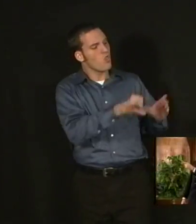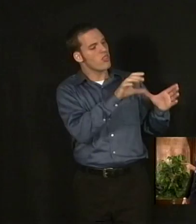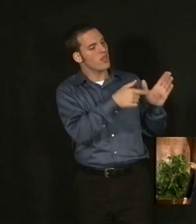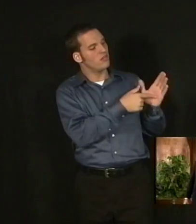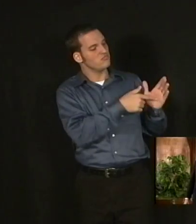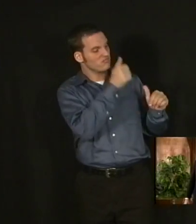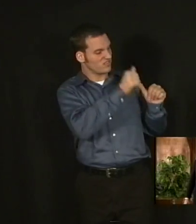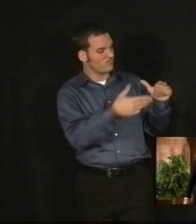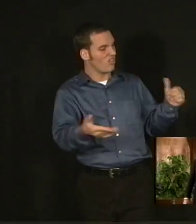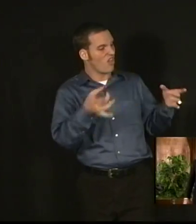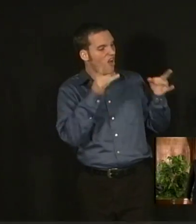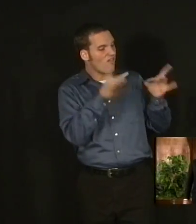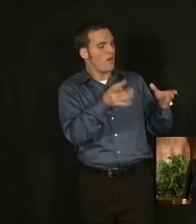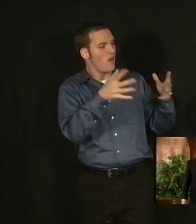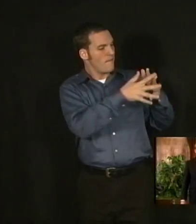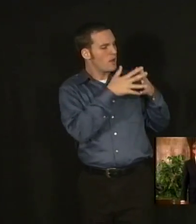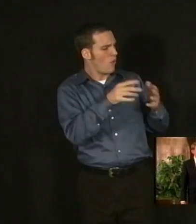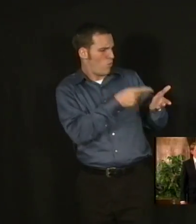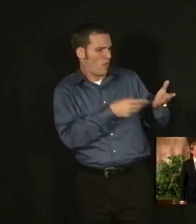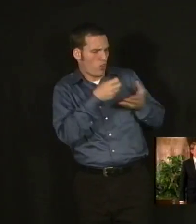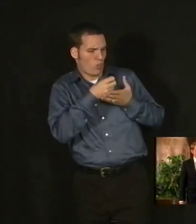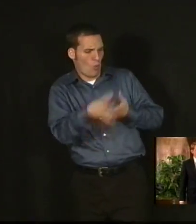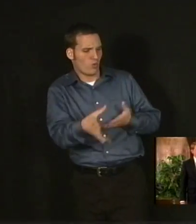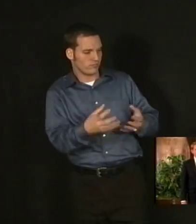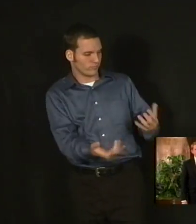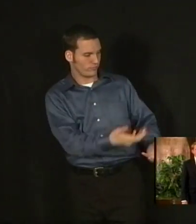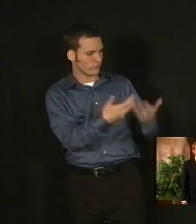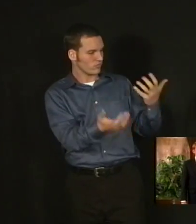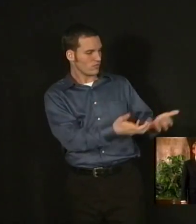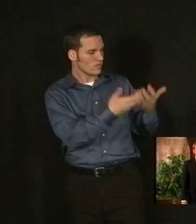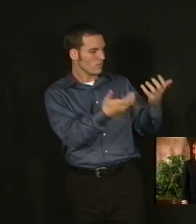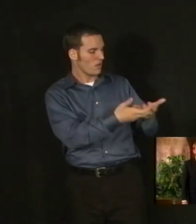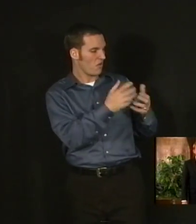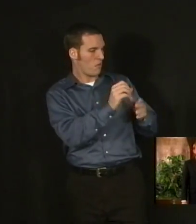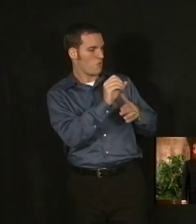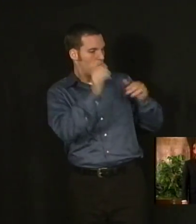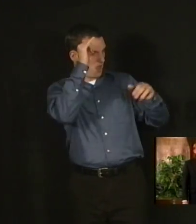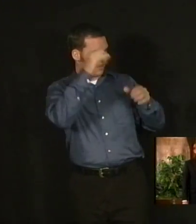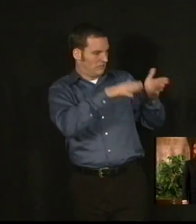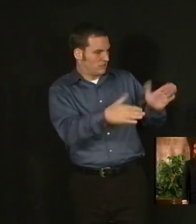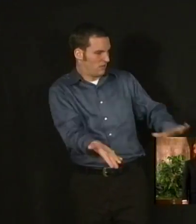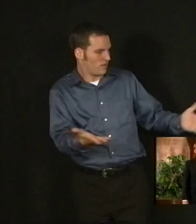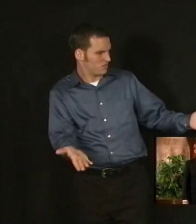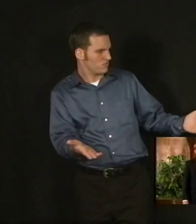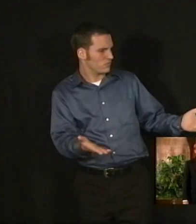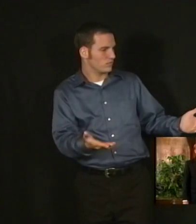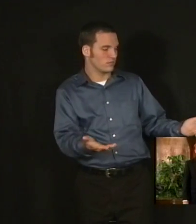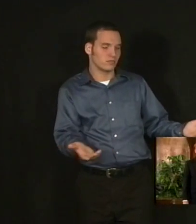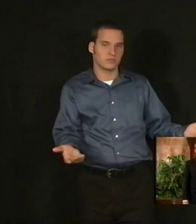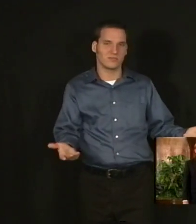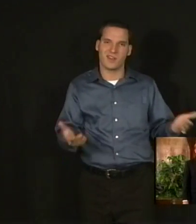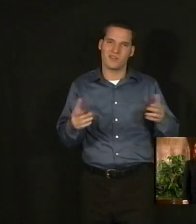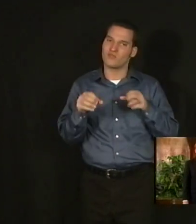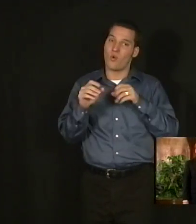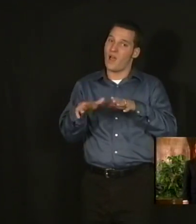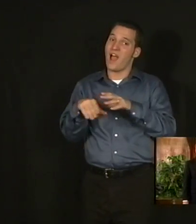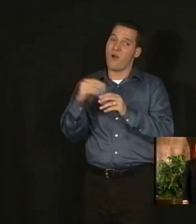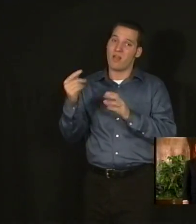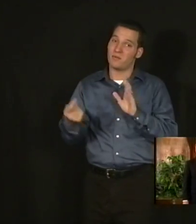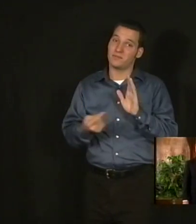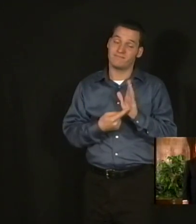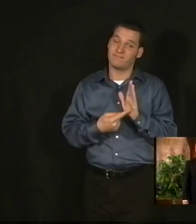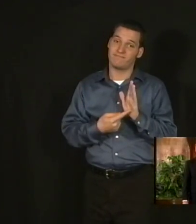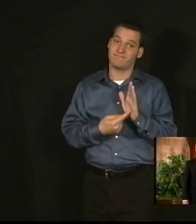do this for every tragedy across America? What if I lose my crop? What if my cow dies? This is a slippery slope, folks. There's no way out of this one.